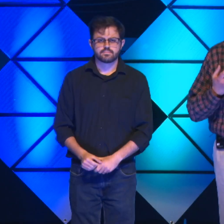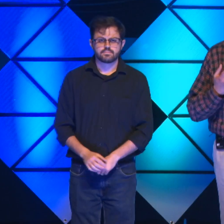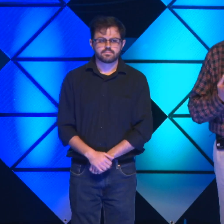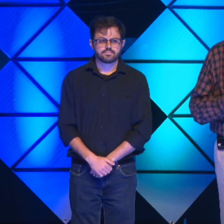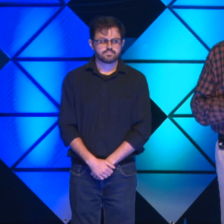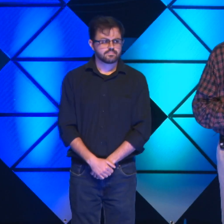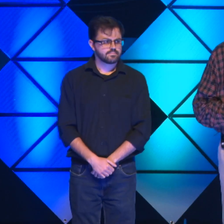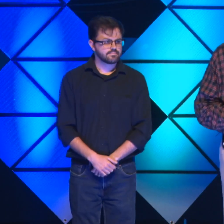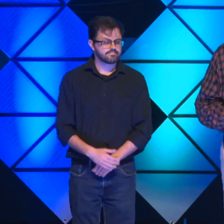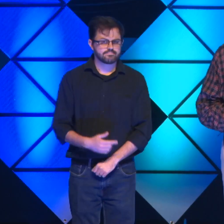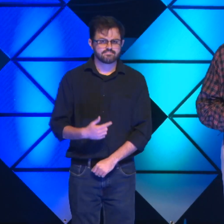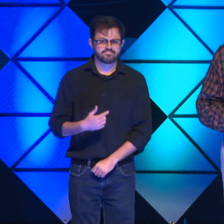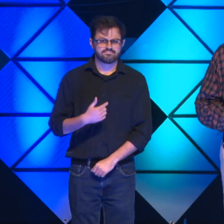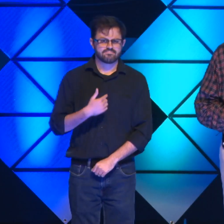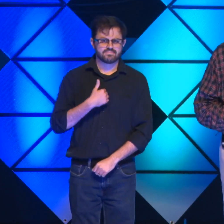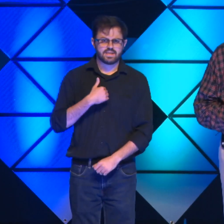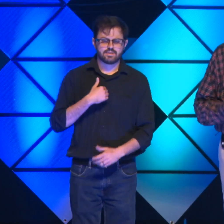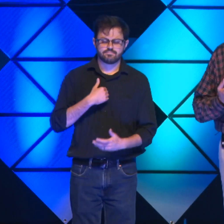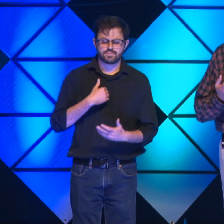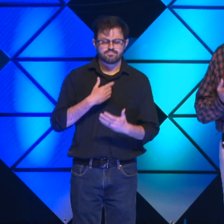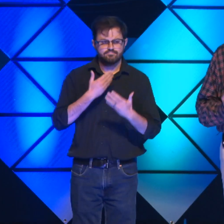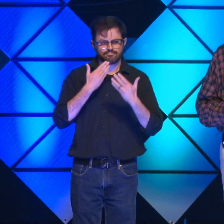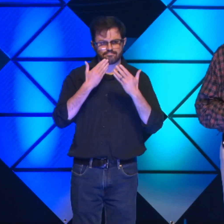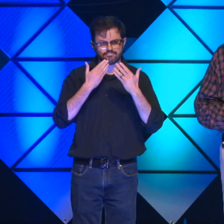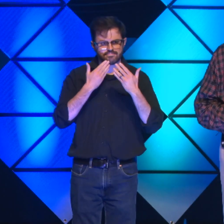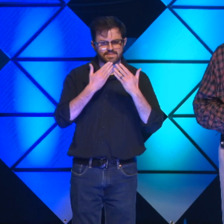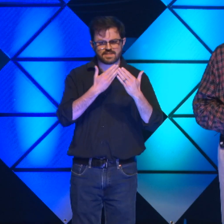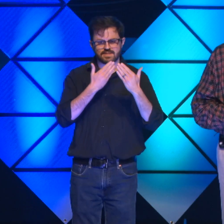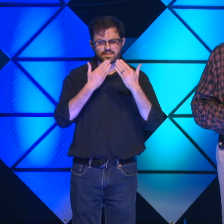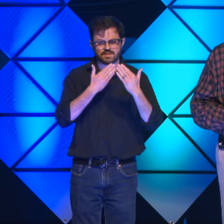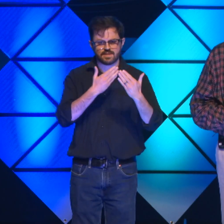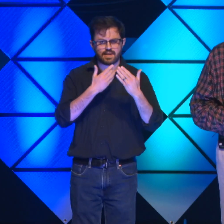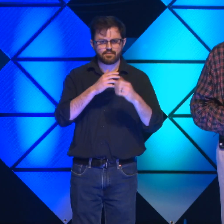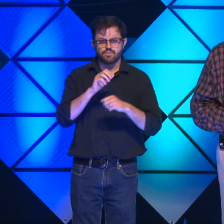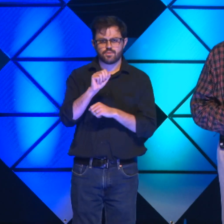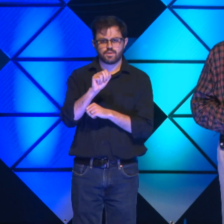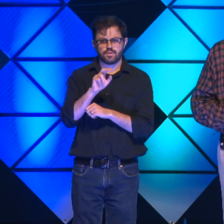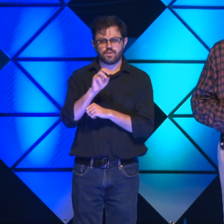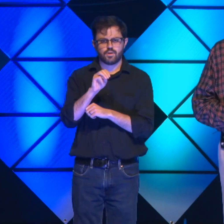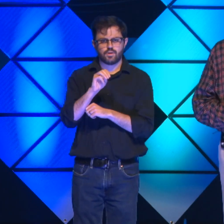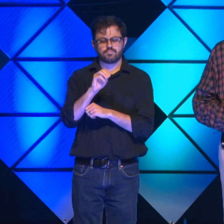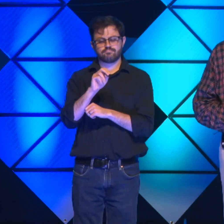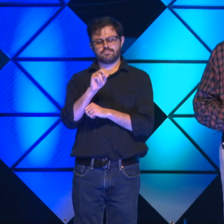I am so thankful that Autumn shared that story.